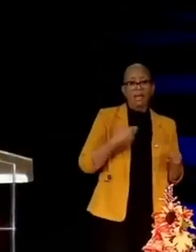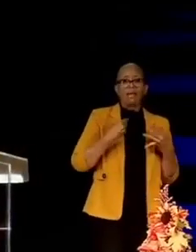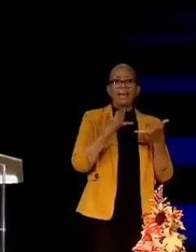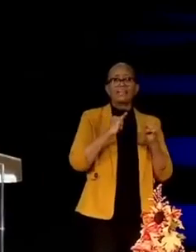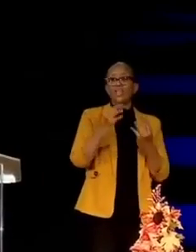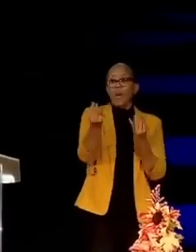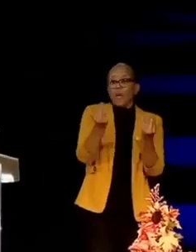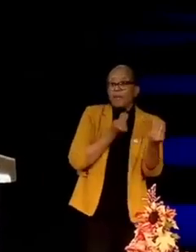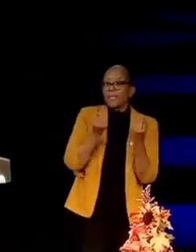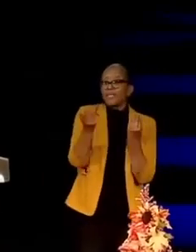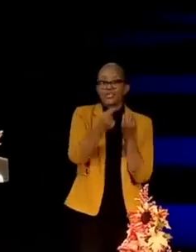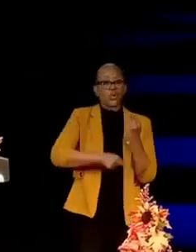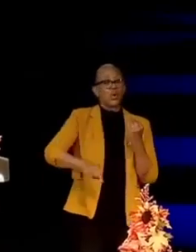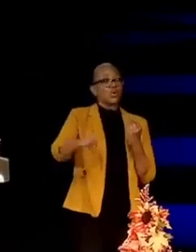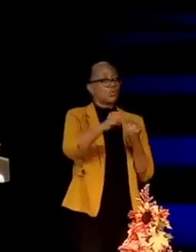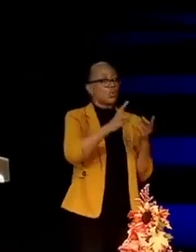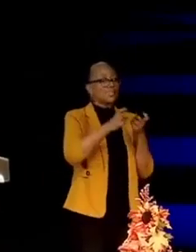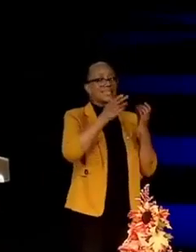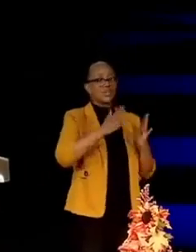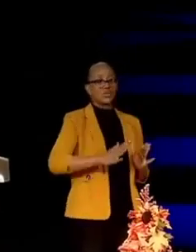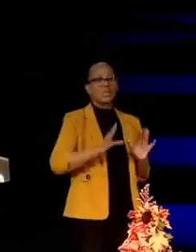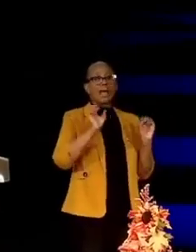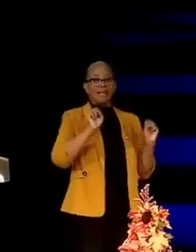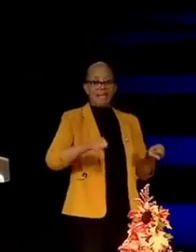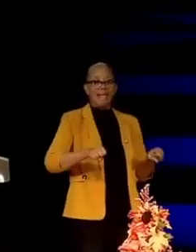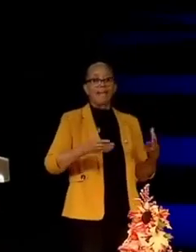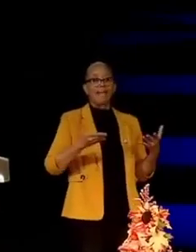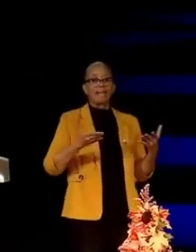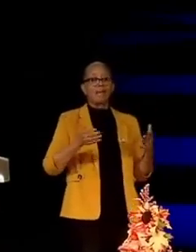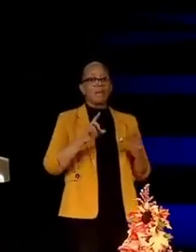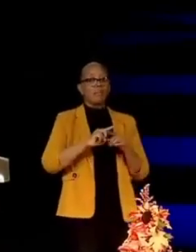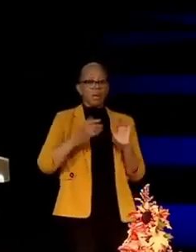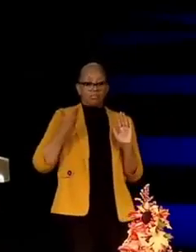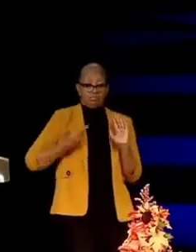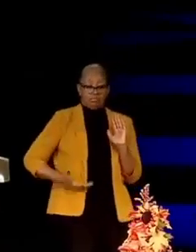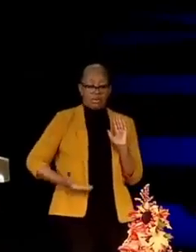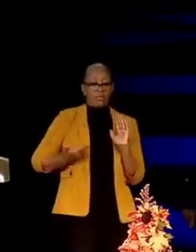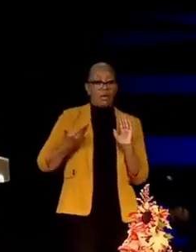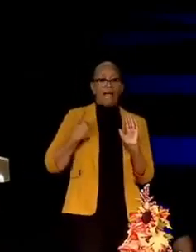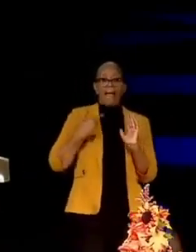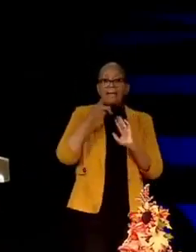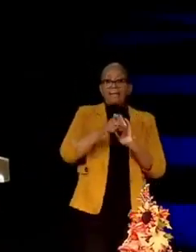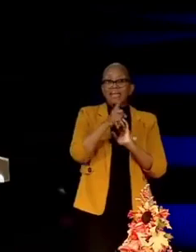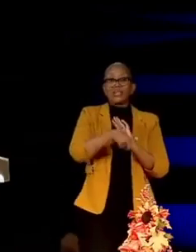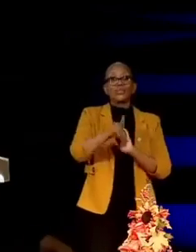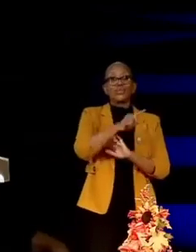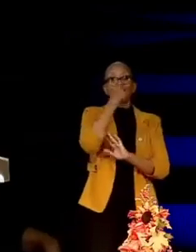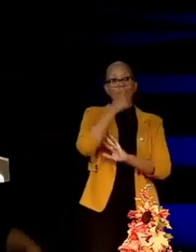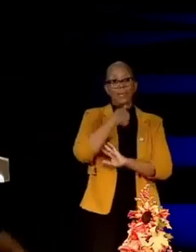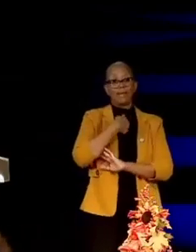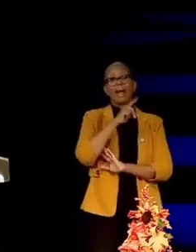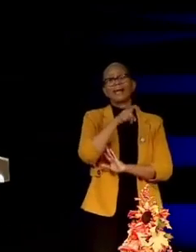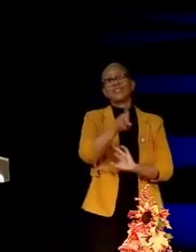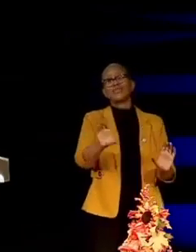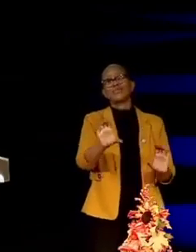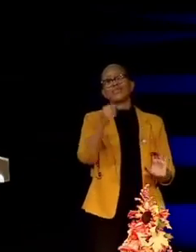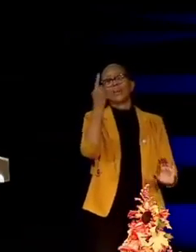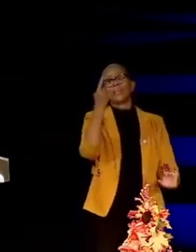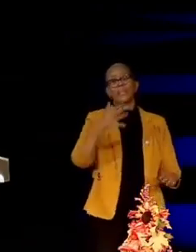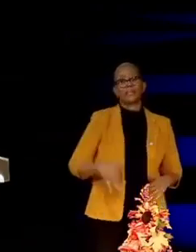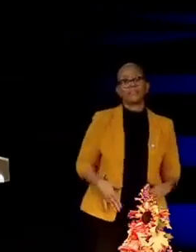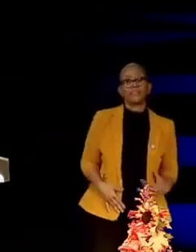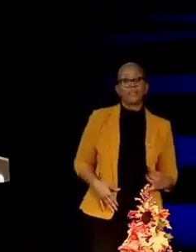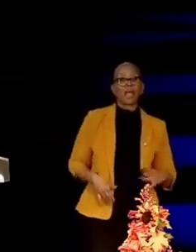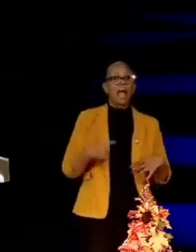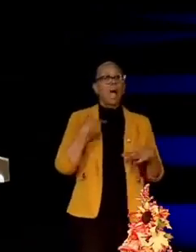still minister to sinners. So here we are. I need y'all to do something for me. I need you to